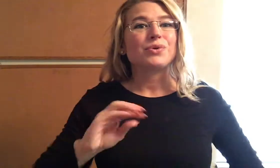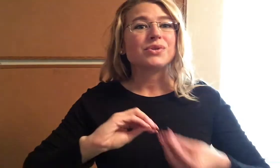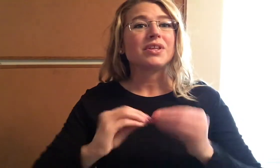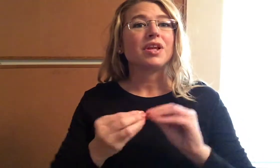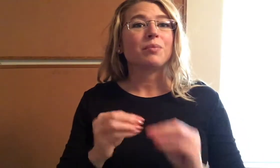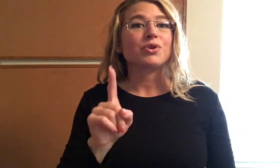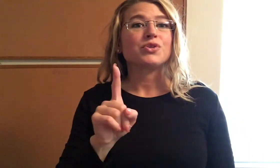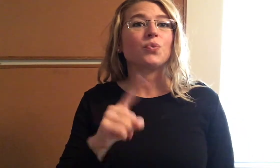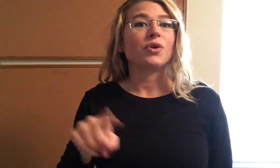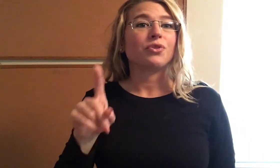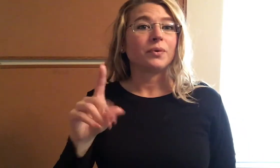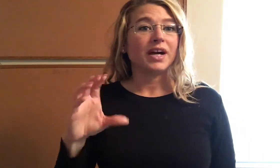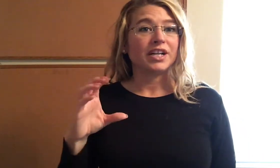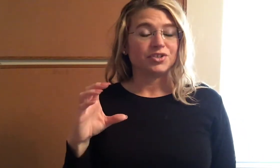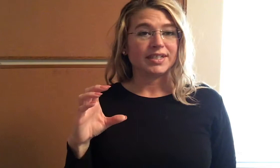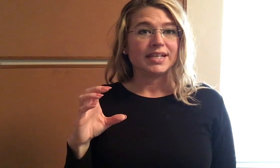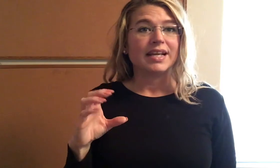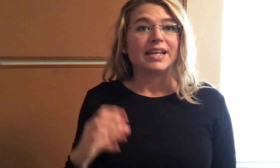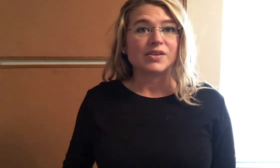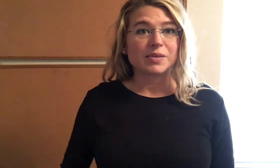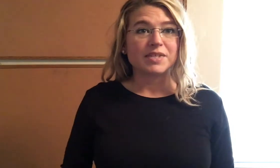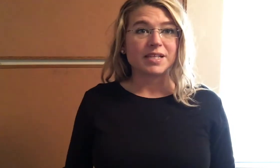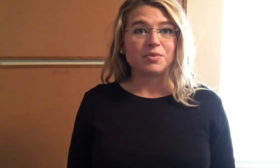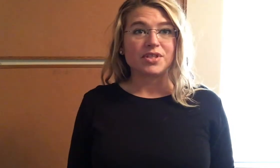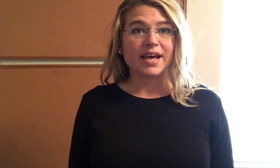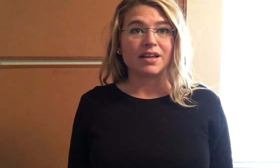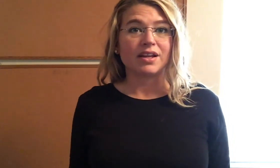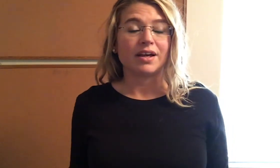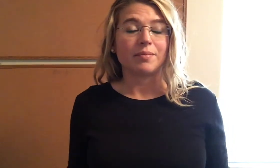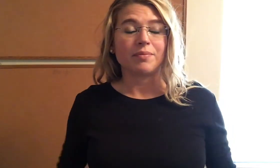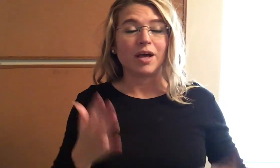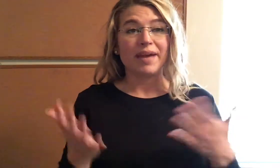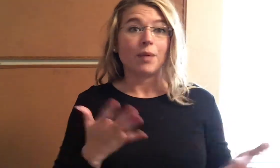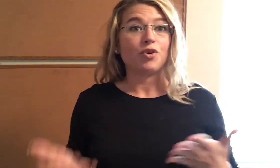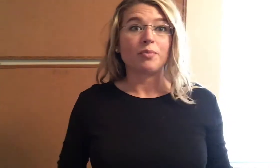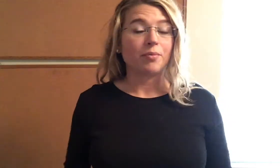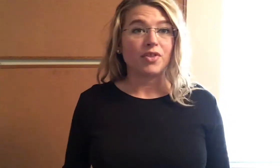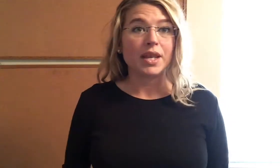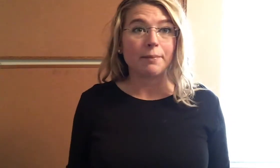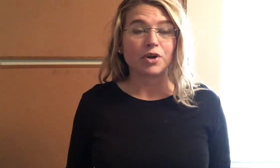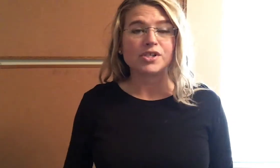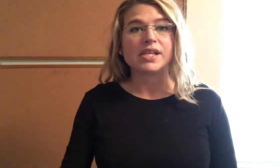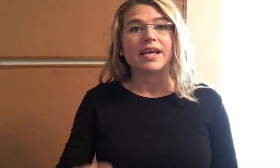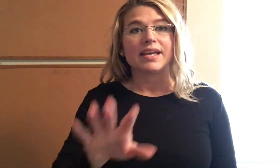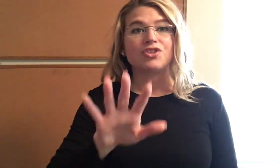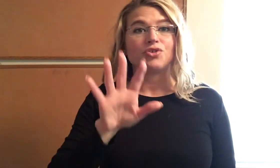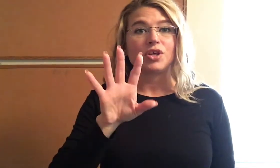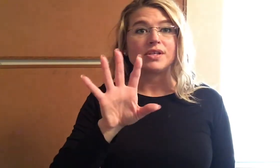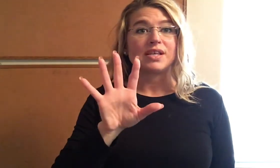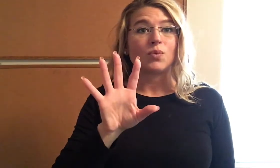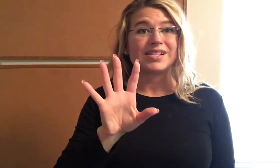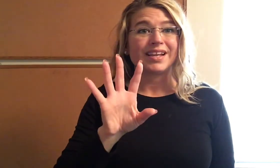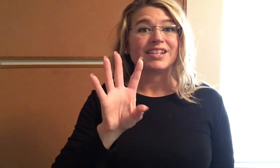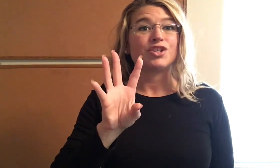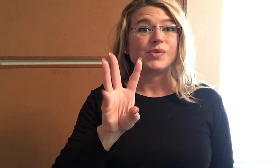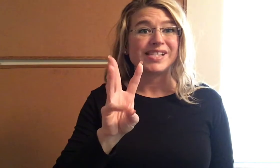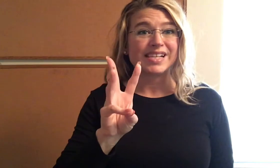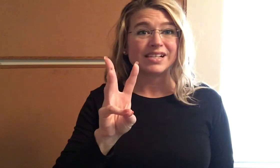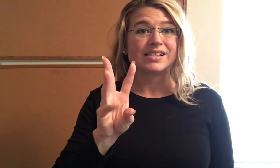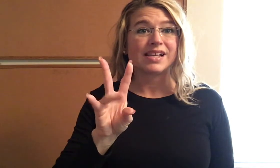are the numbers 1 through 100. Now some tips that may help you remember the numbers is you'll notice that once I get to 6,